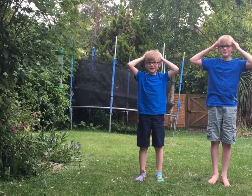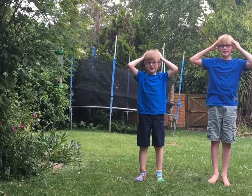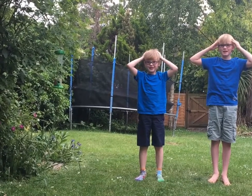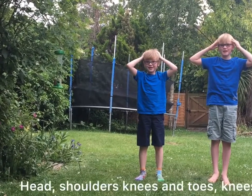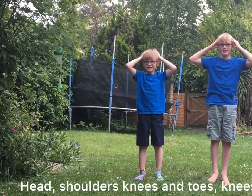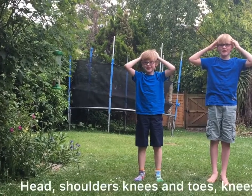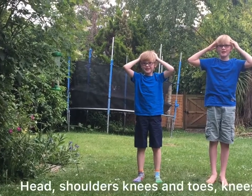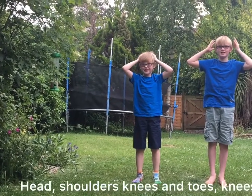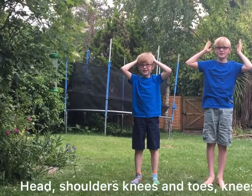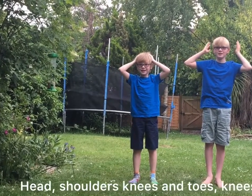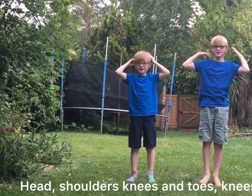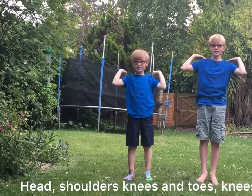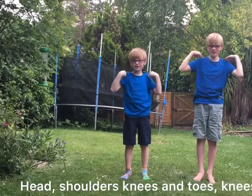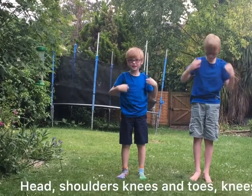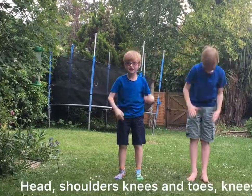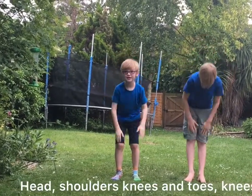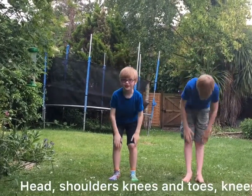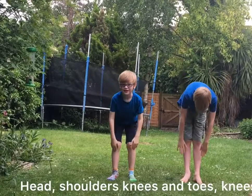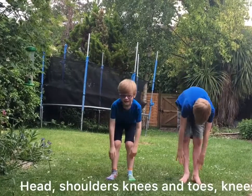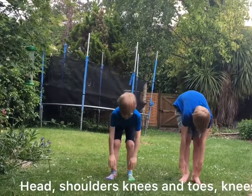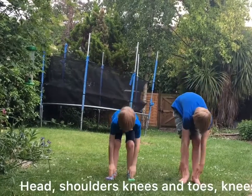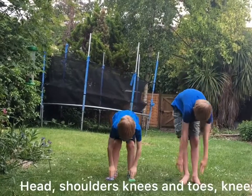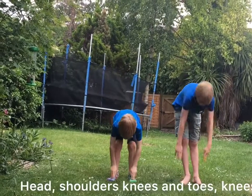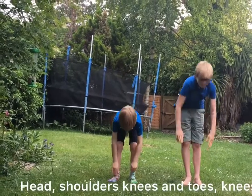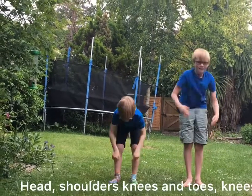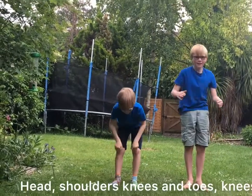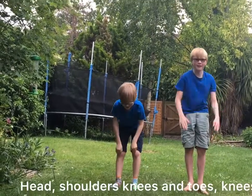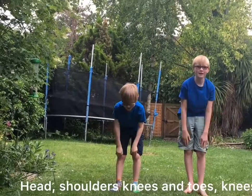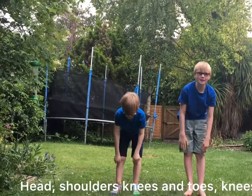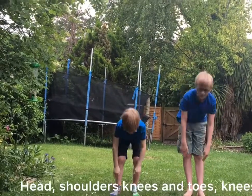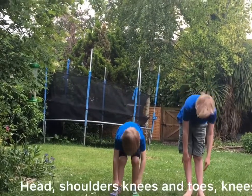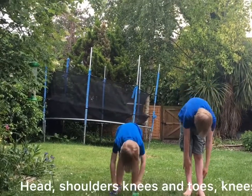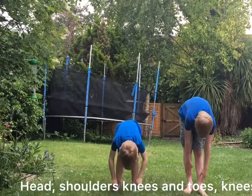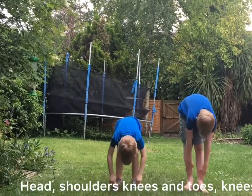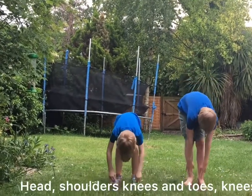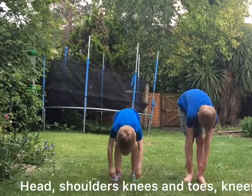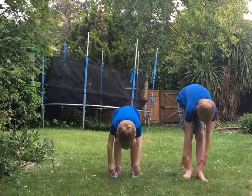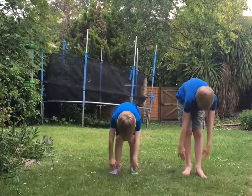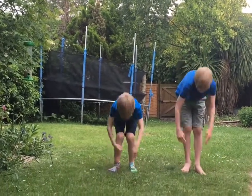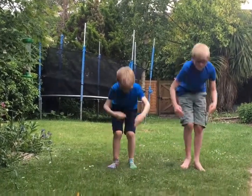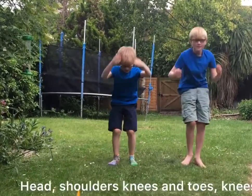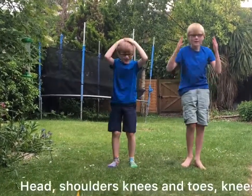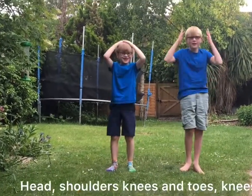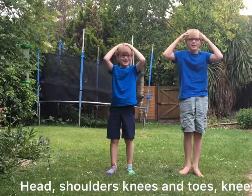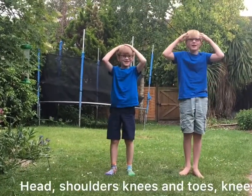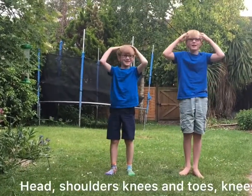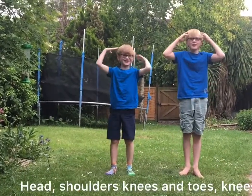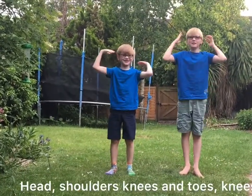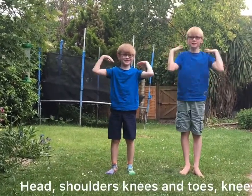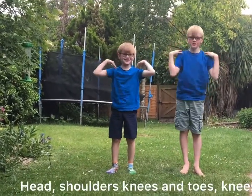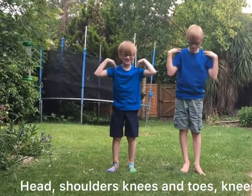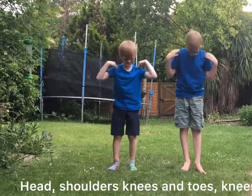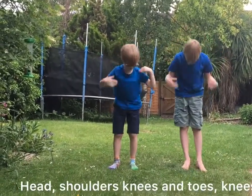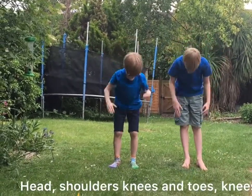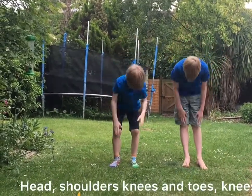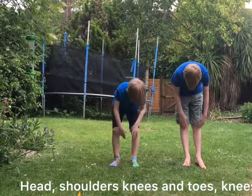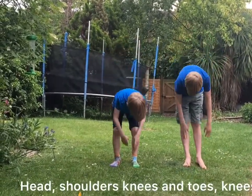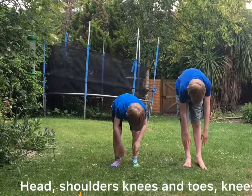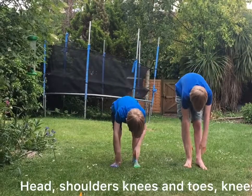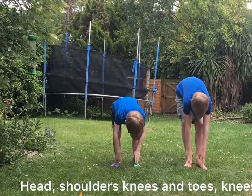Head, shoulders, knees and toes, knees and toes. Head, shoulders, knees and